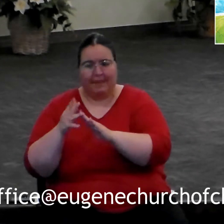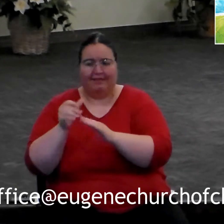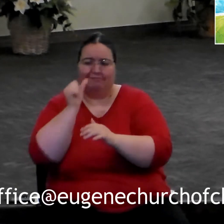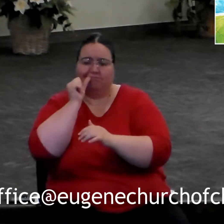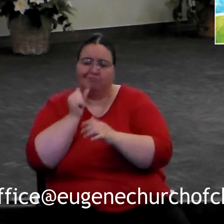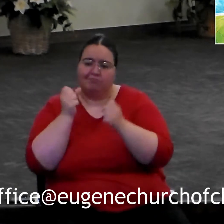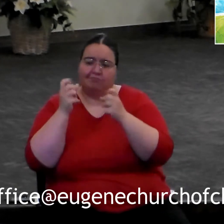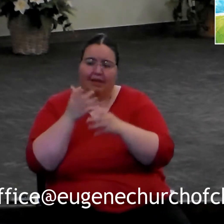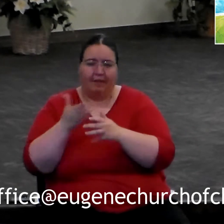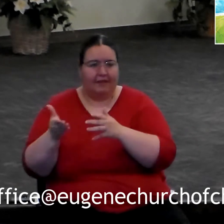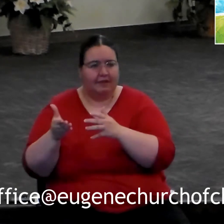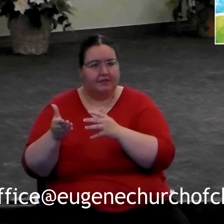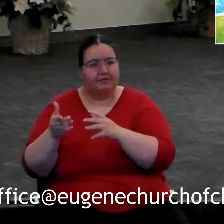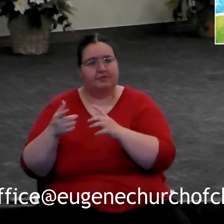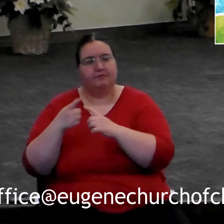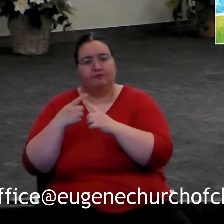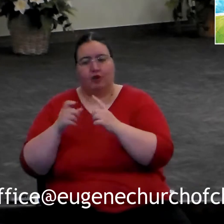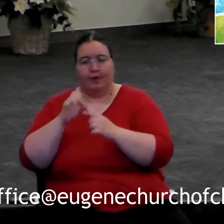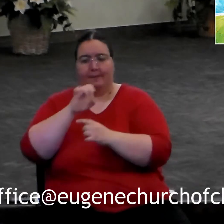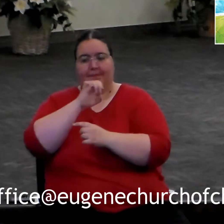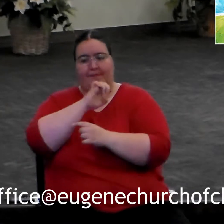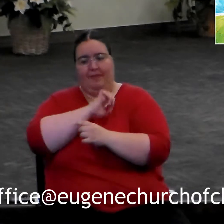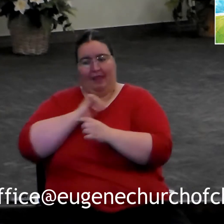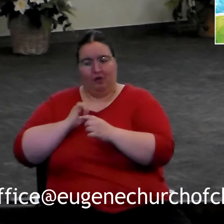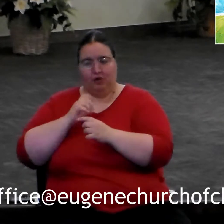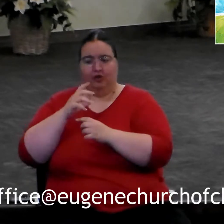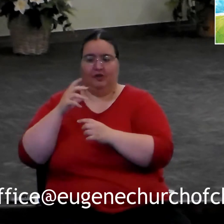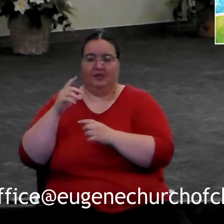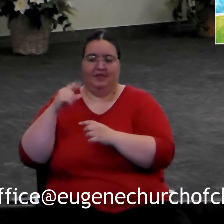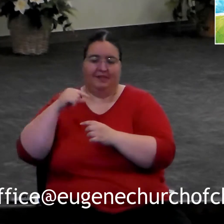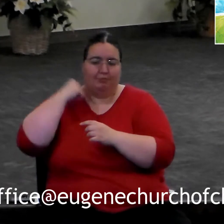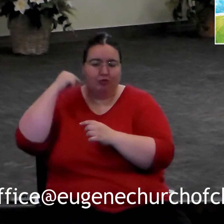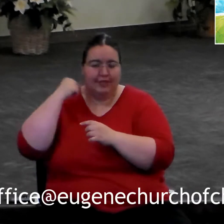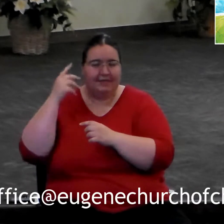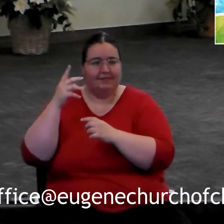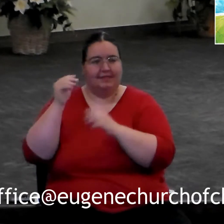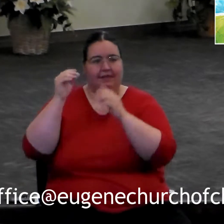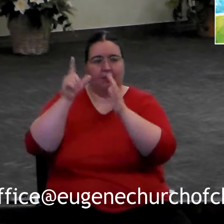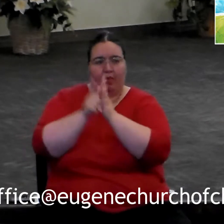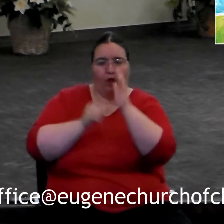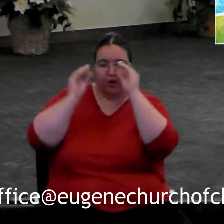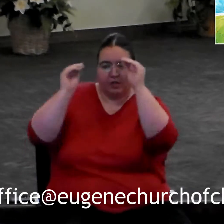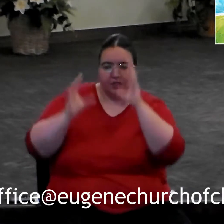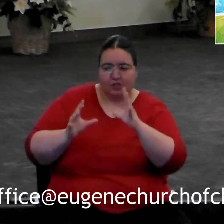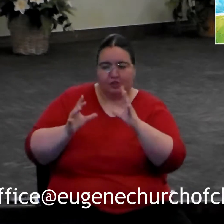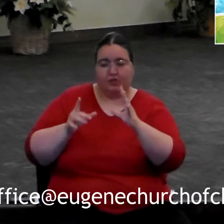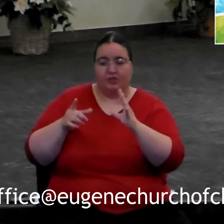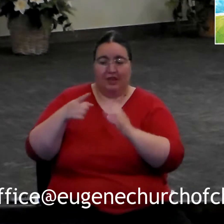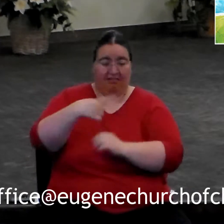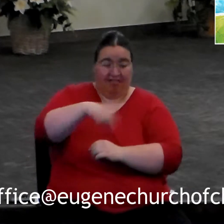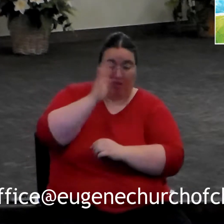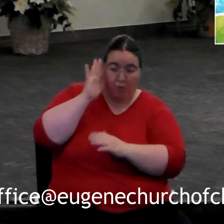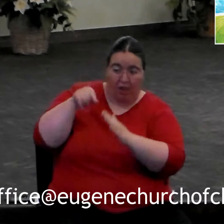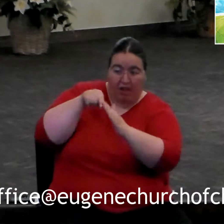and that he must be killed and on the third day be raised to life. So, from that time,